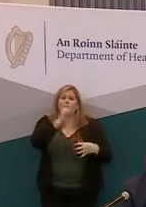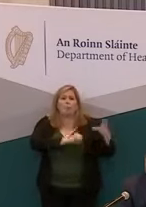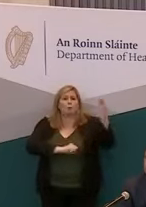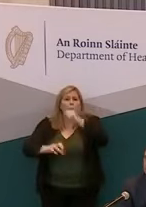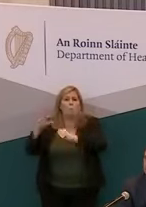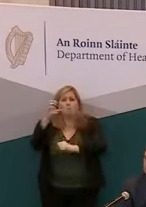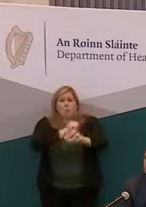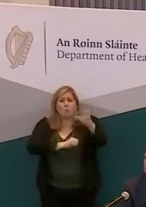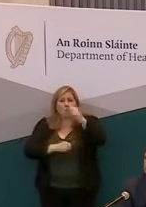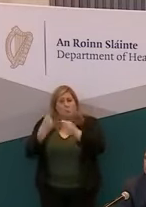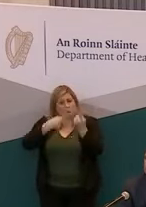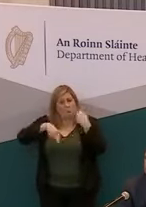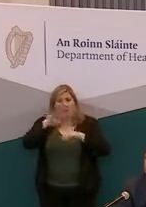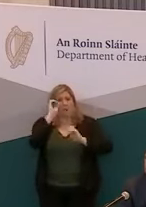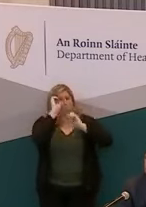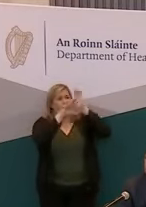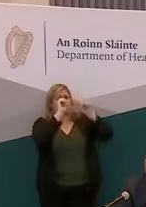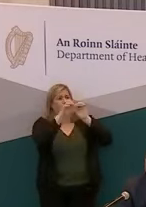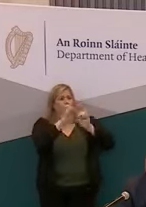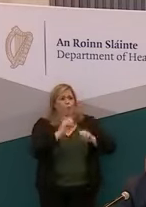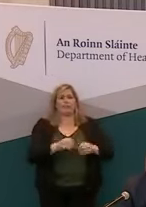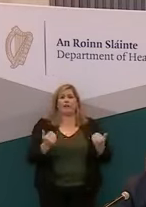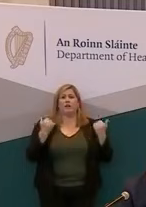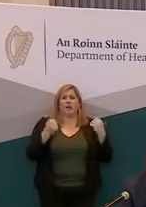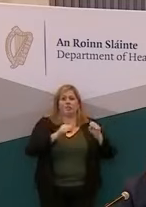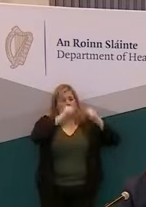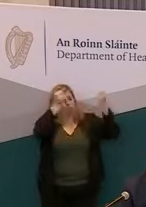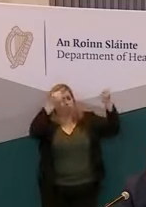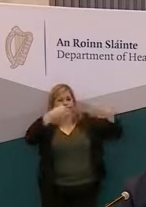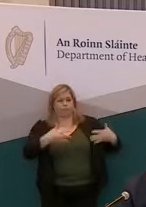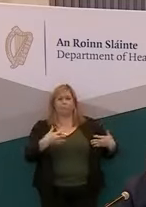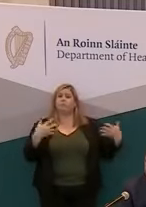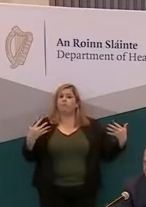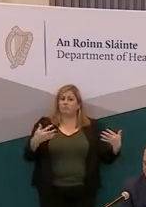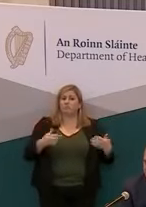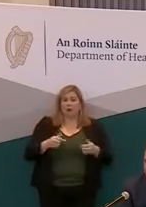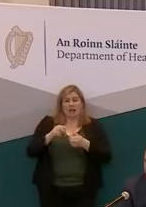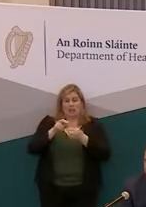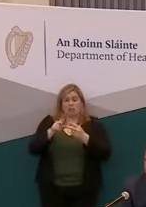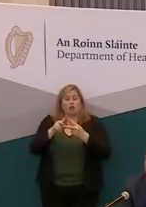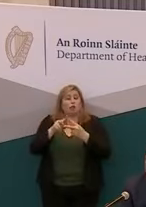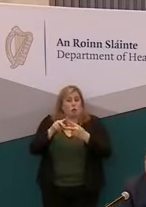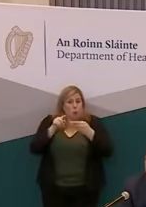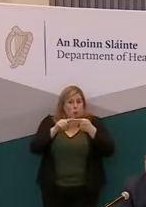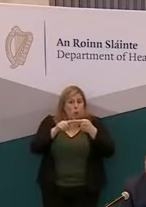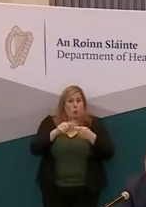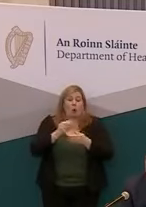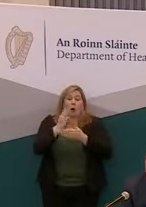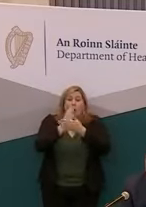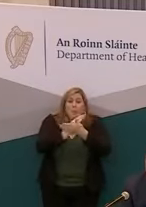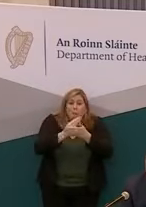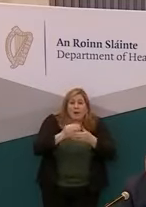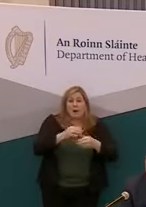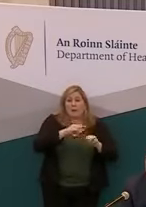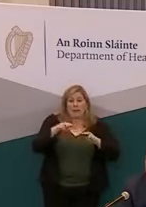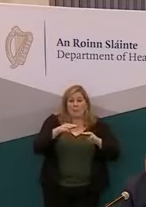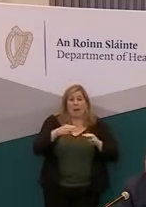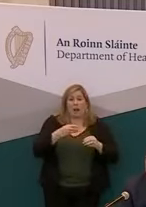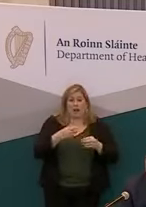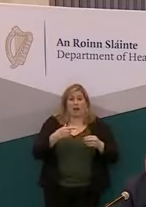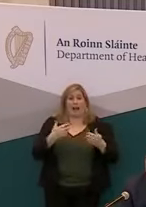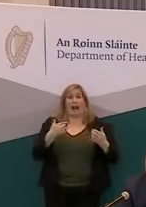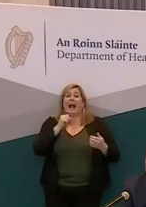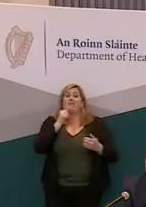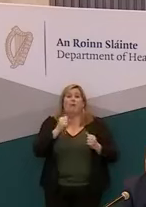models, two of the key ones being the proportion of people with COVID-19 who will be asymptomatic and therefore